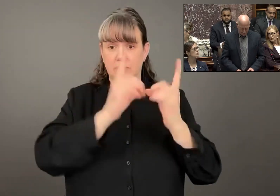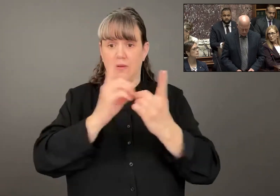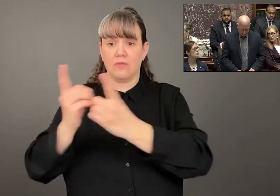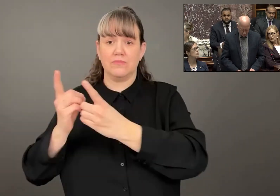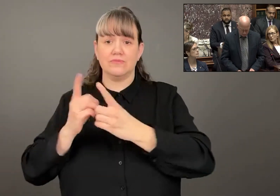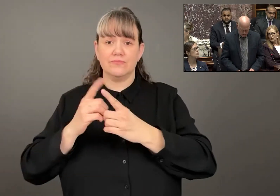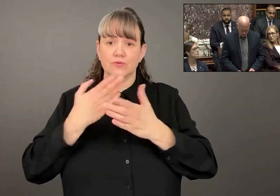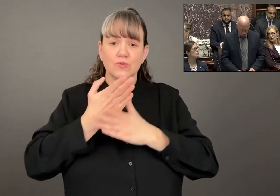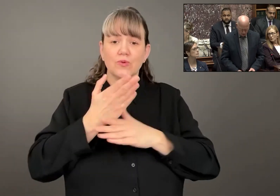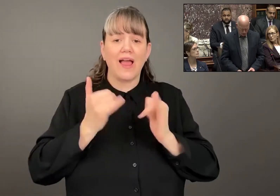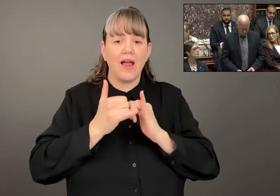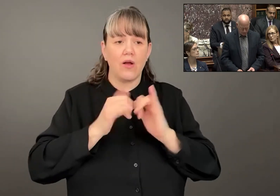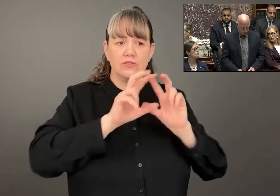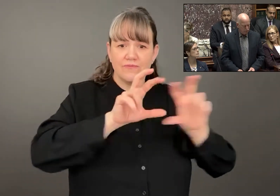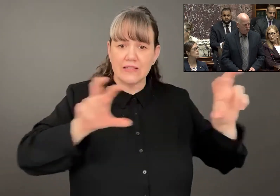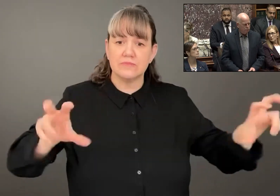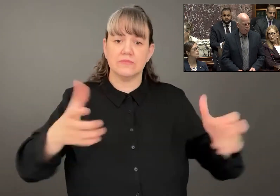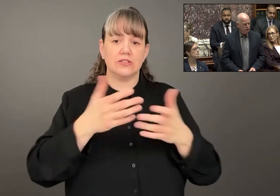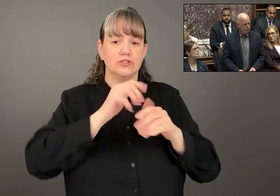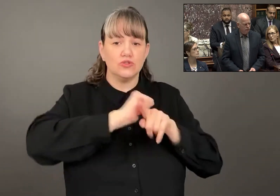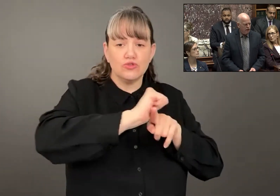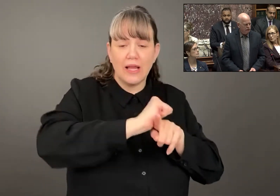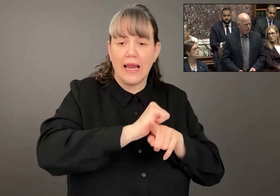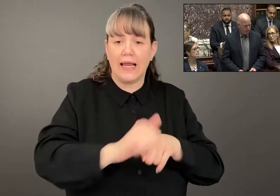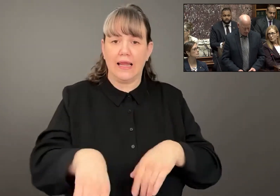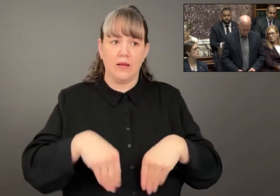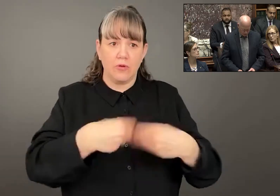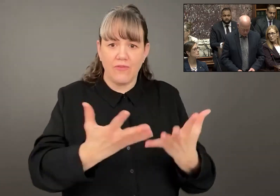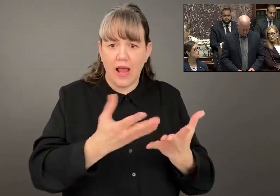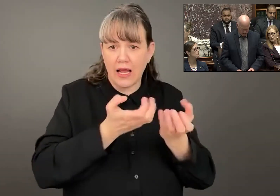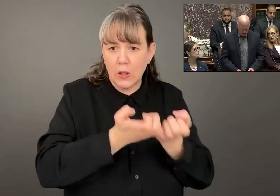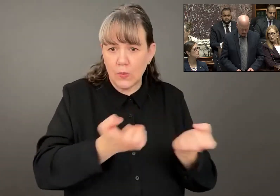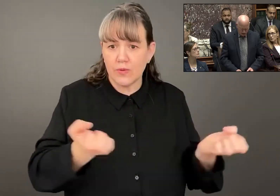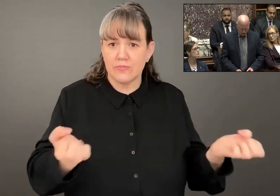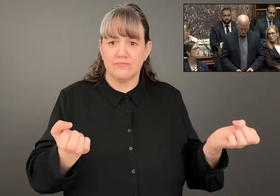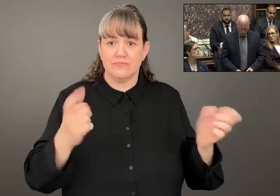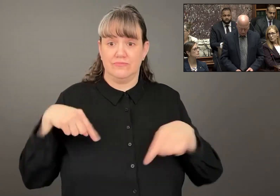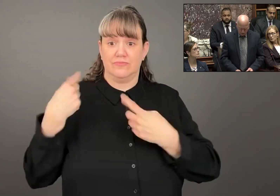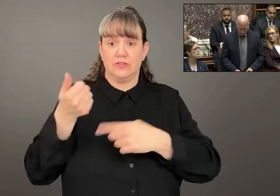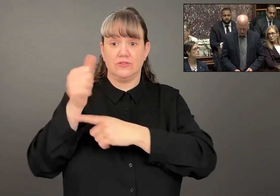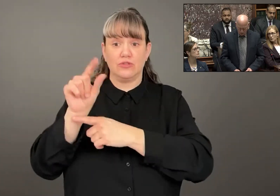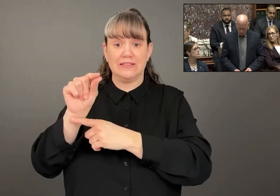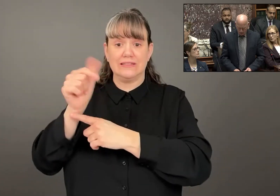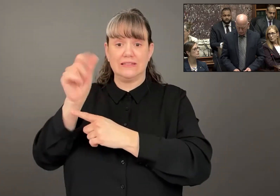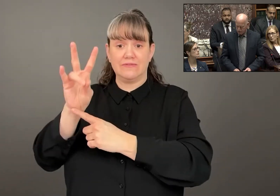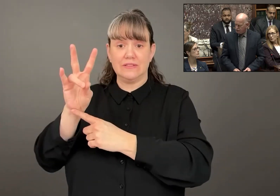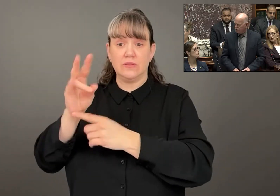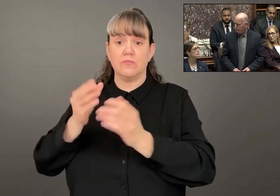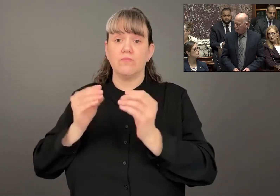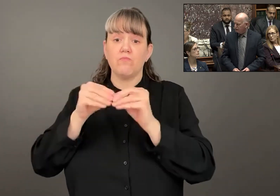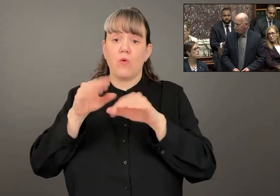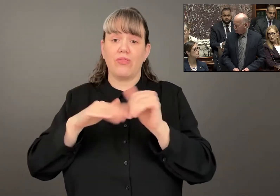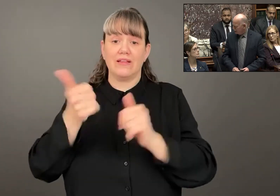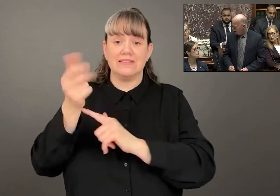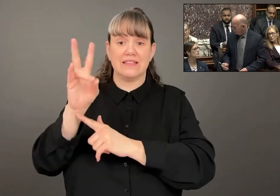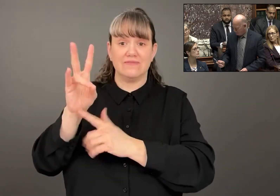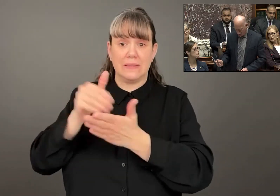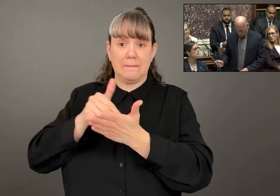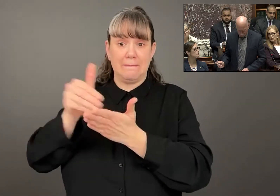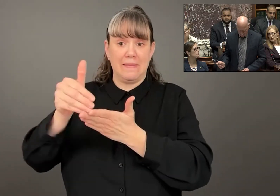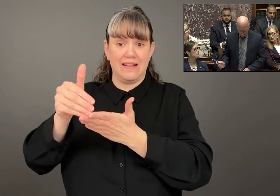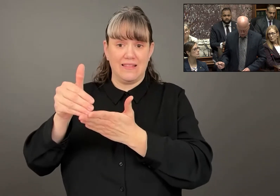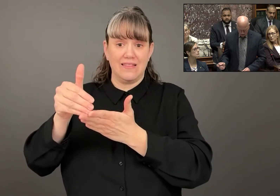than $17 million has been provided to firefighters and composite fire departments through the Ministry